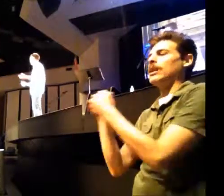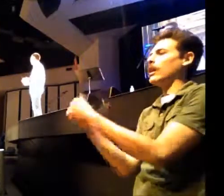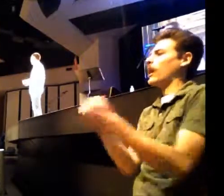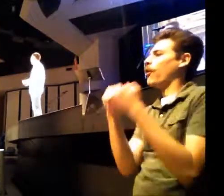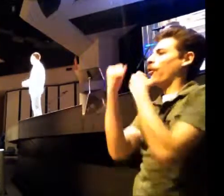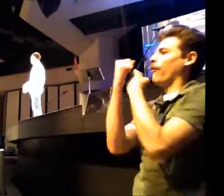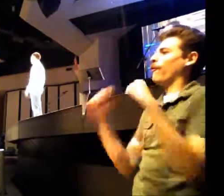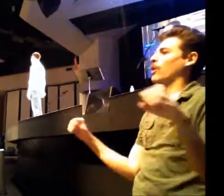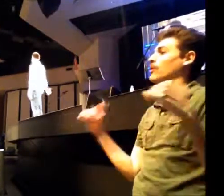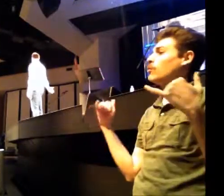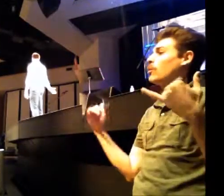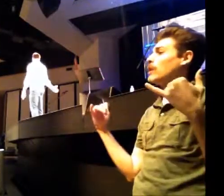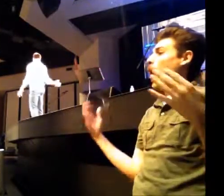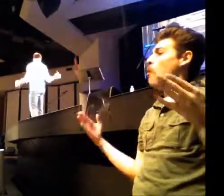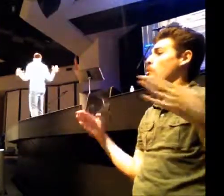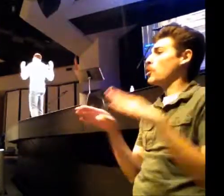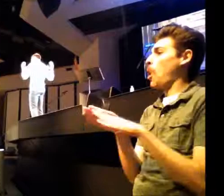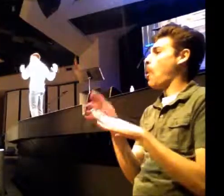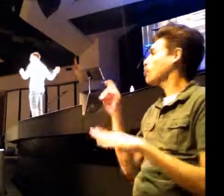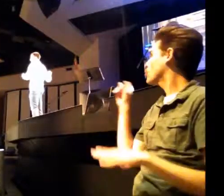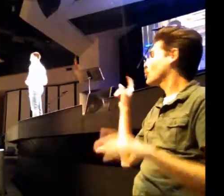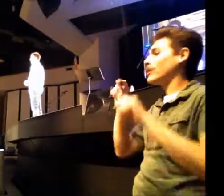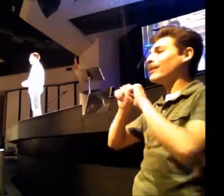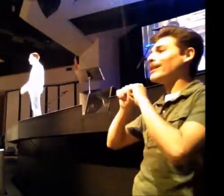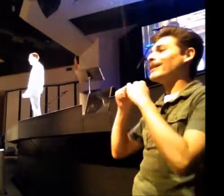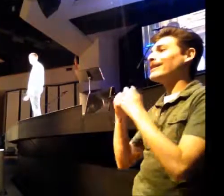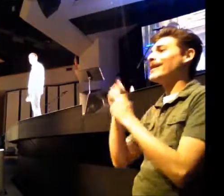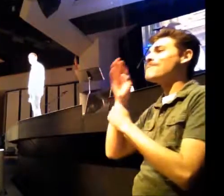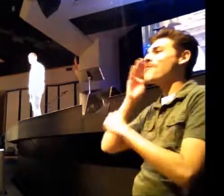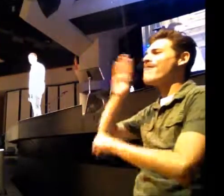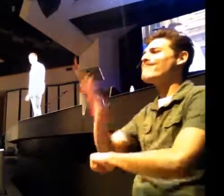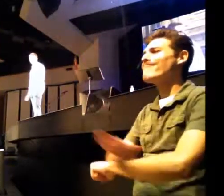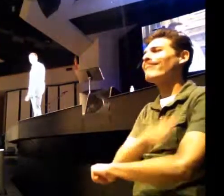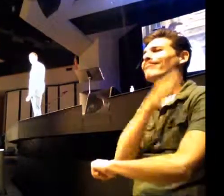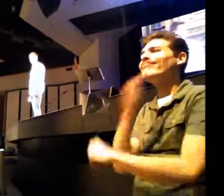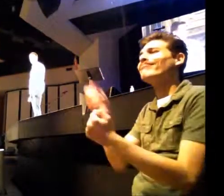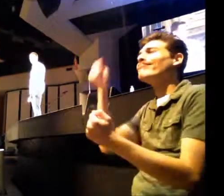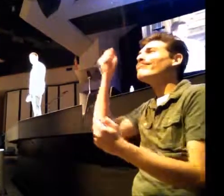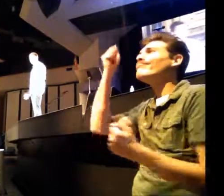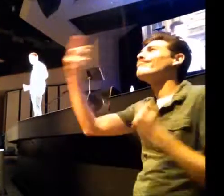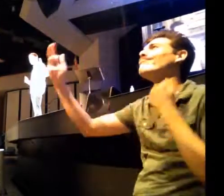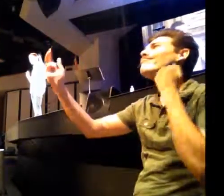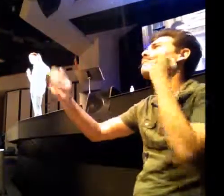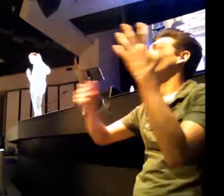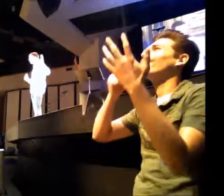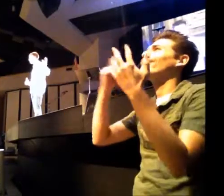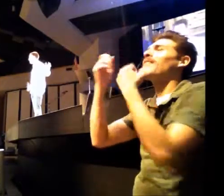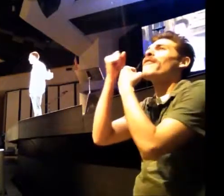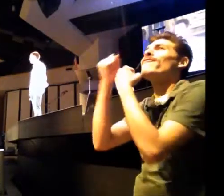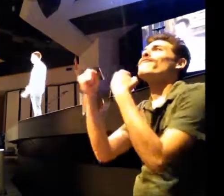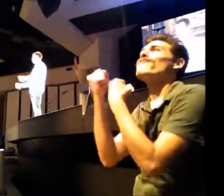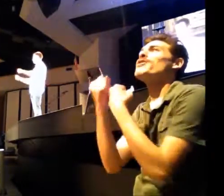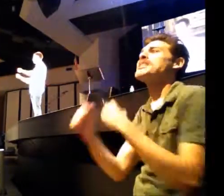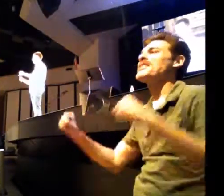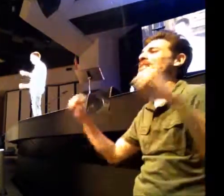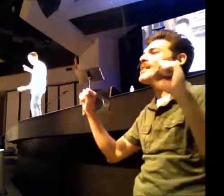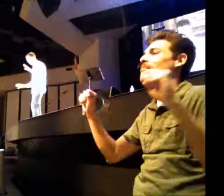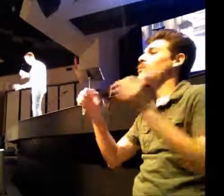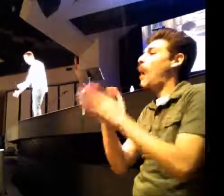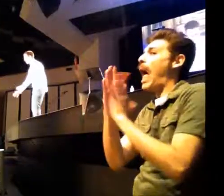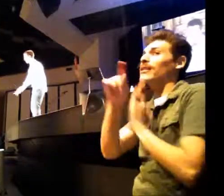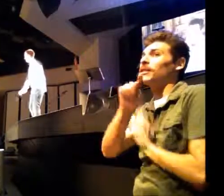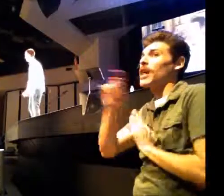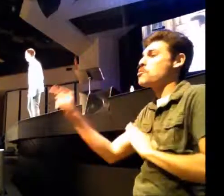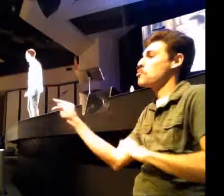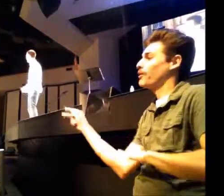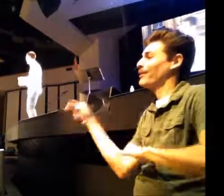right now, the worship team is going to lead us in song that is all about freedom. And so I want to ask that you stand with one another. Out of